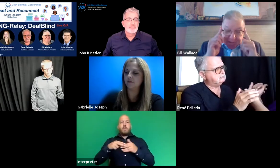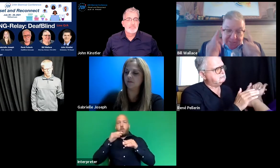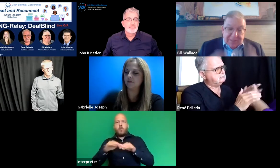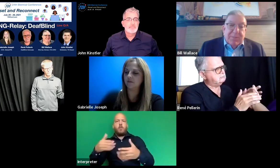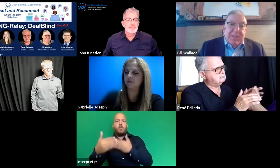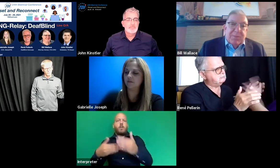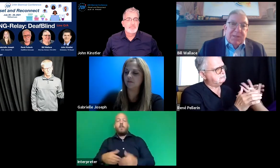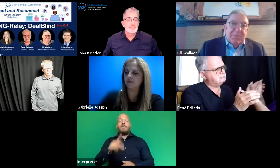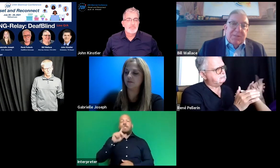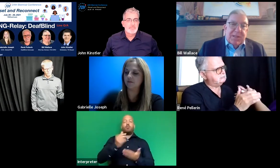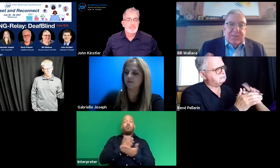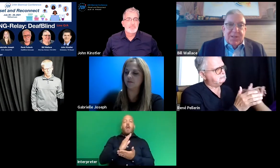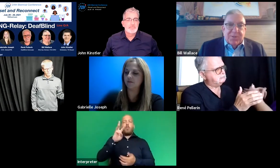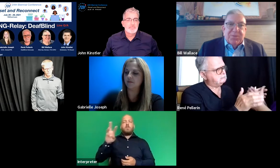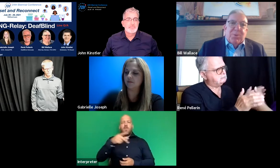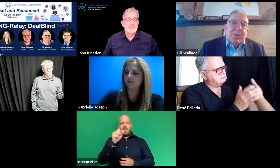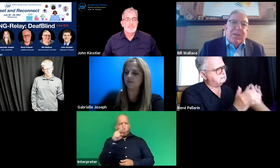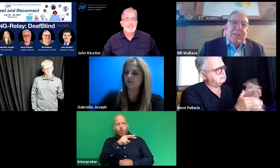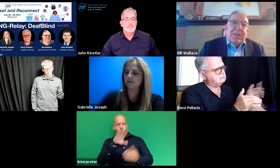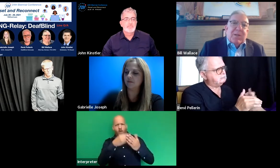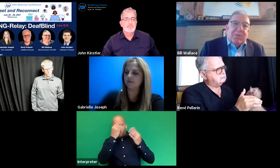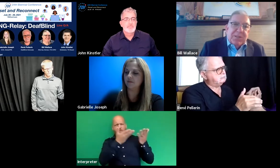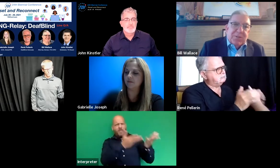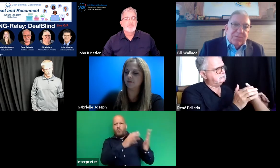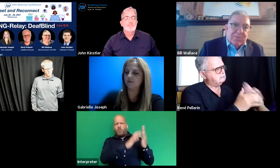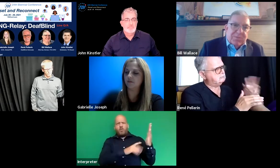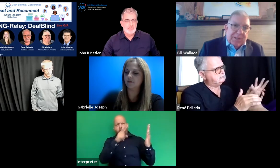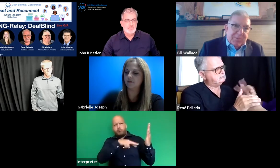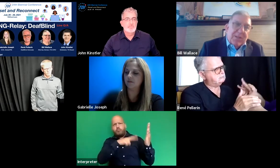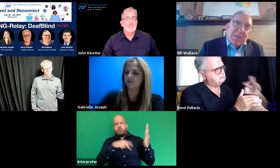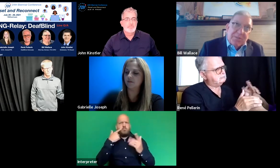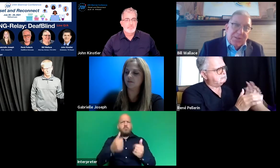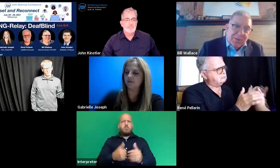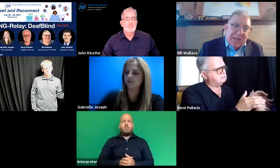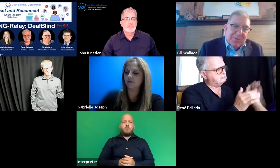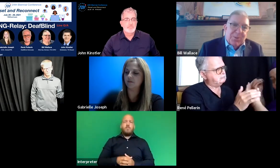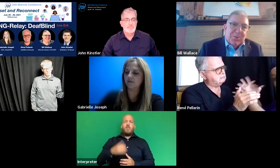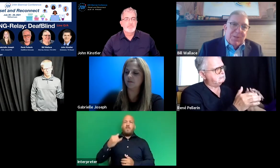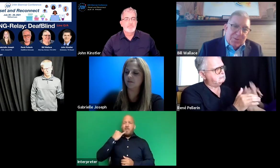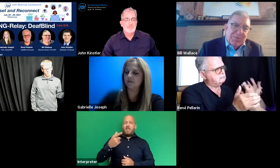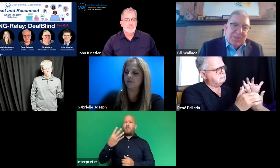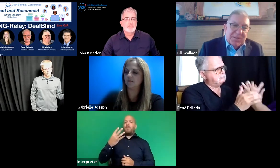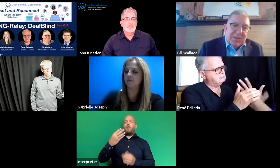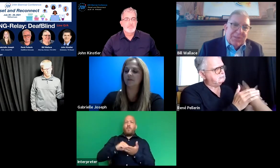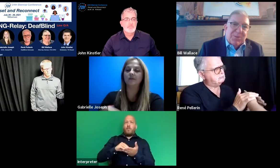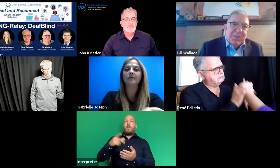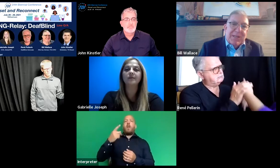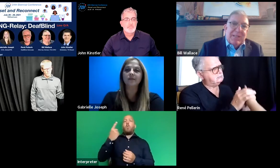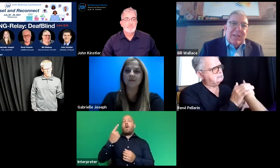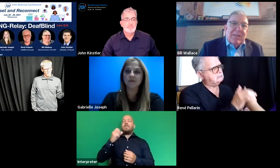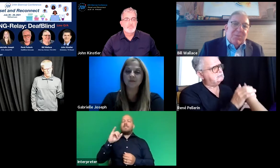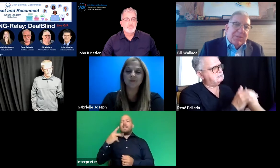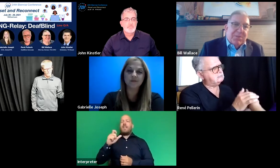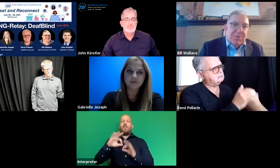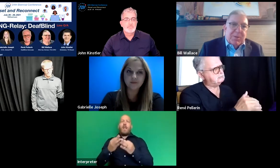So right now that means about $50,000 for a single family, a single household, a person with a single household,